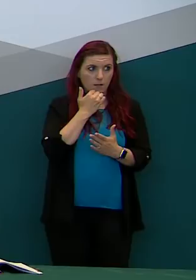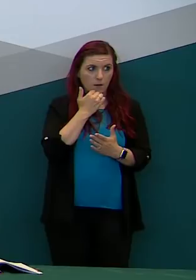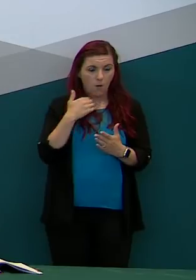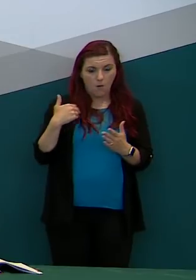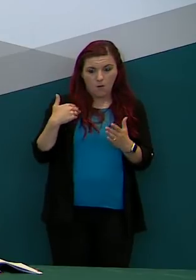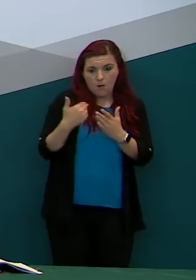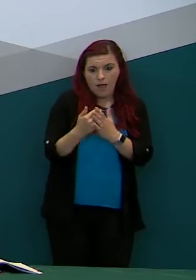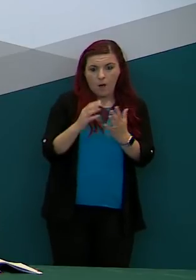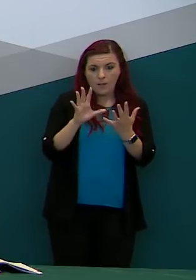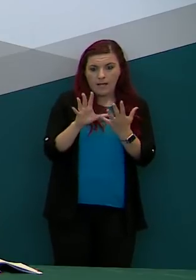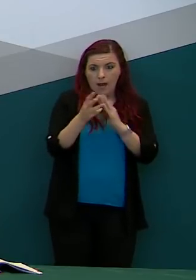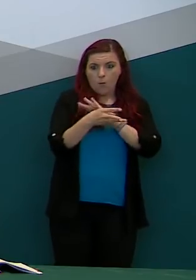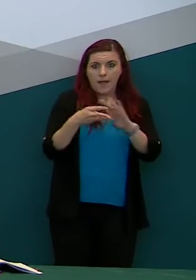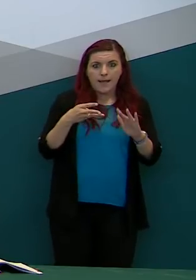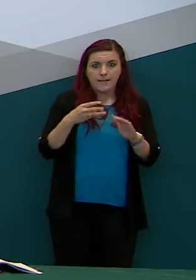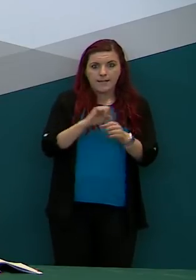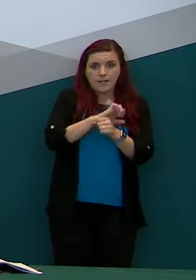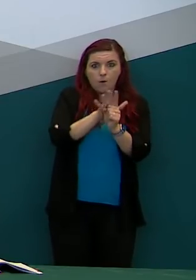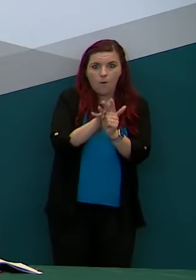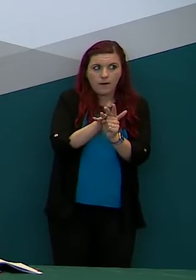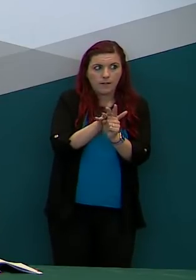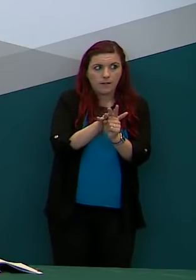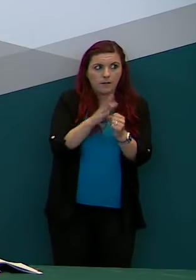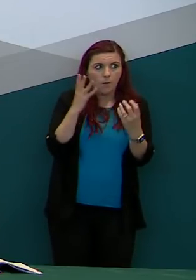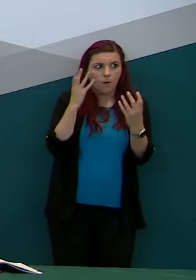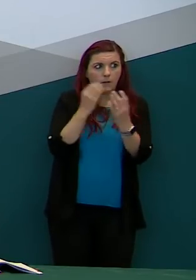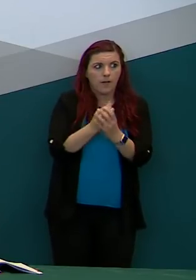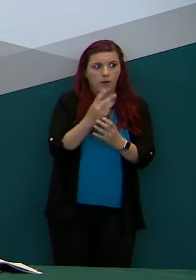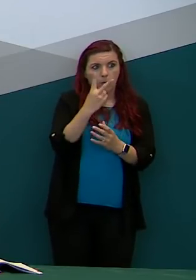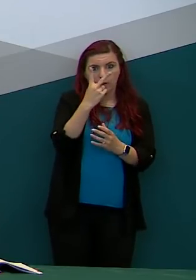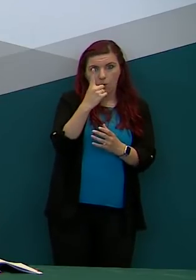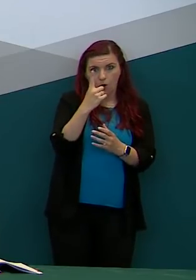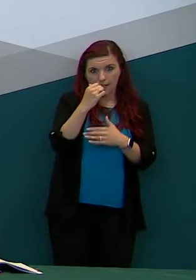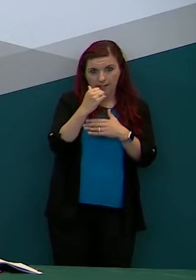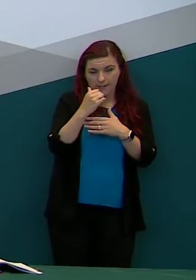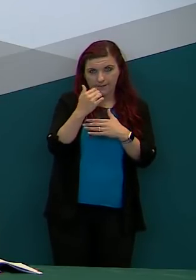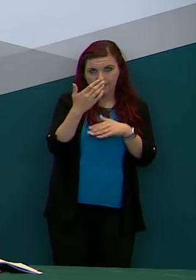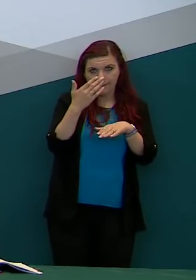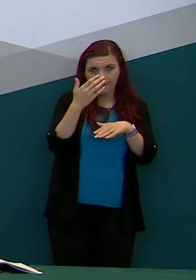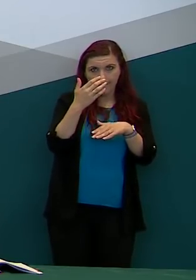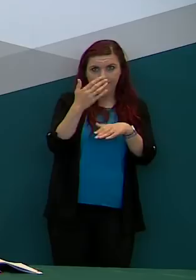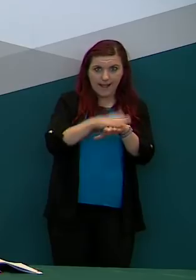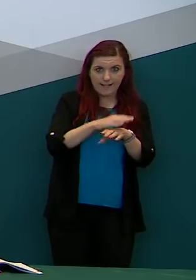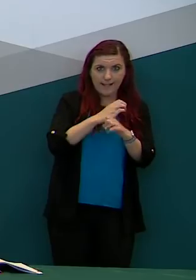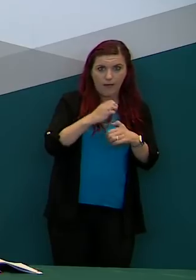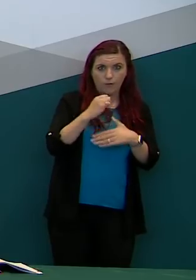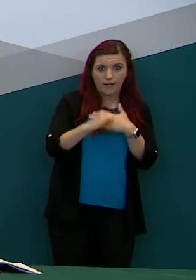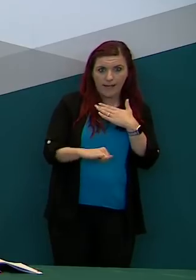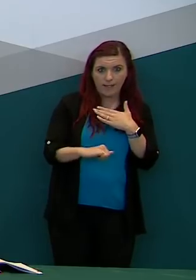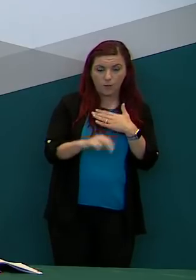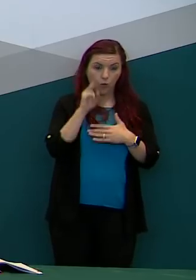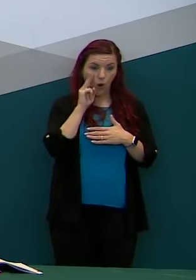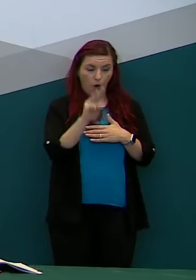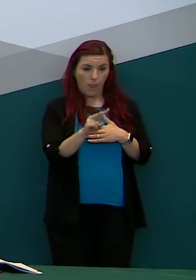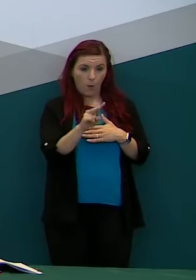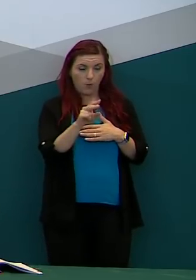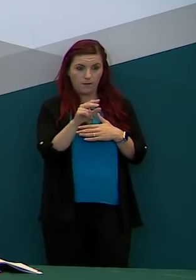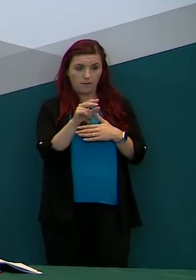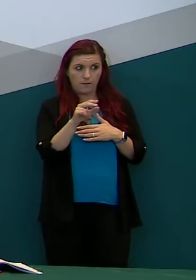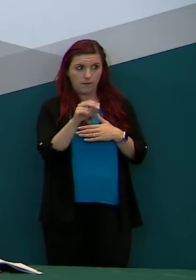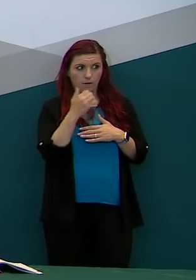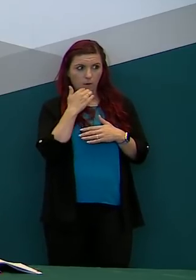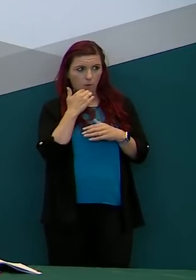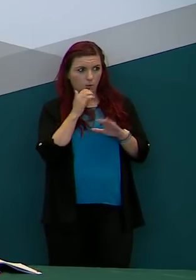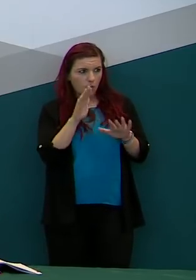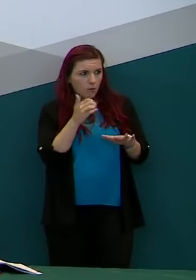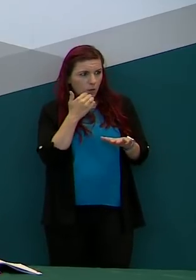of COVID-19, about 21 deaths a day. If you're just looking at it in those terms. Where are you